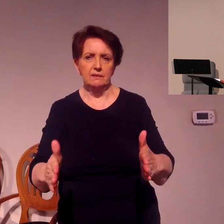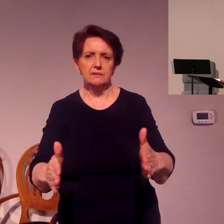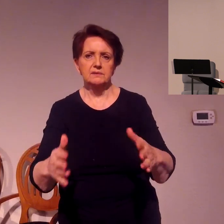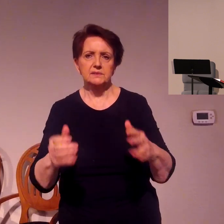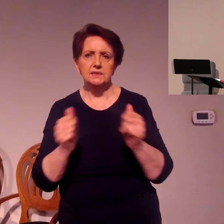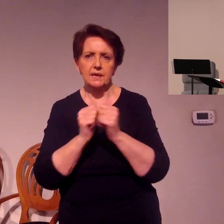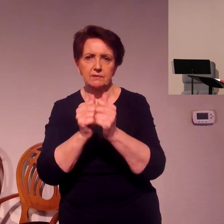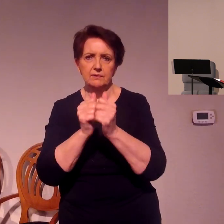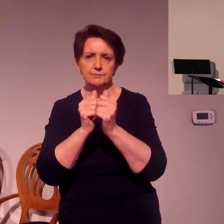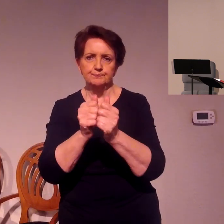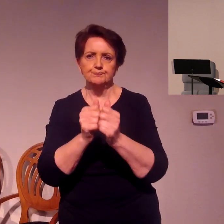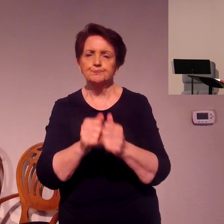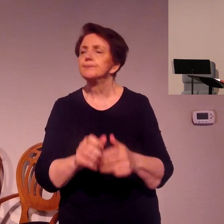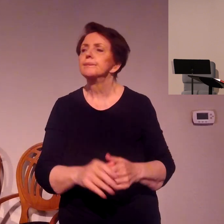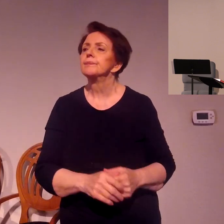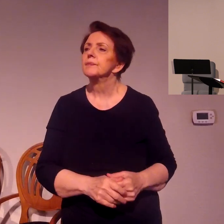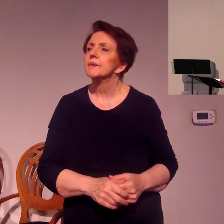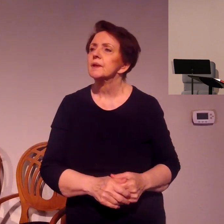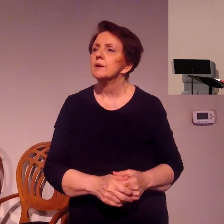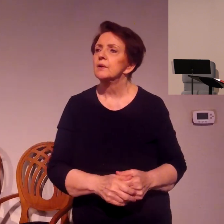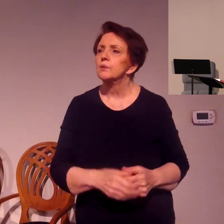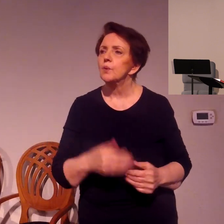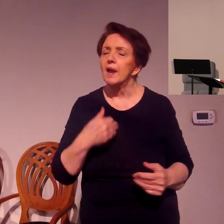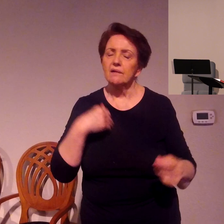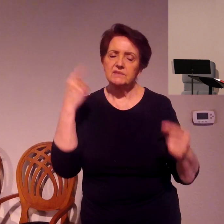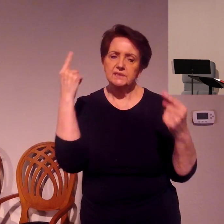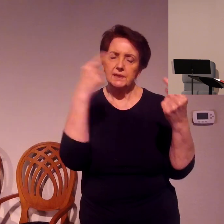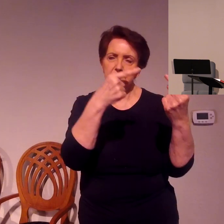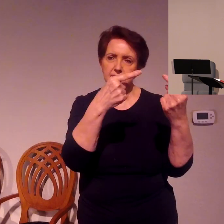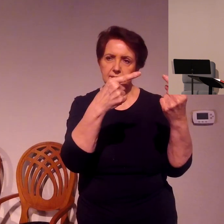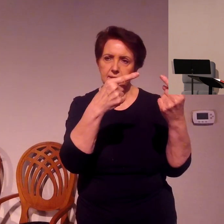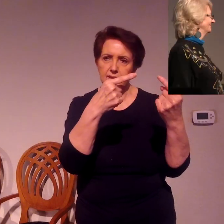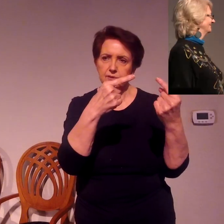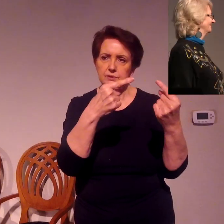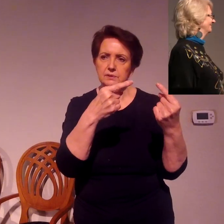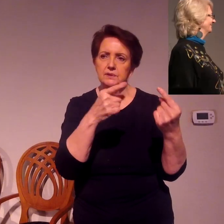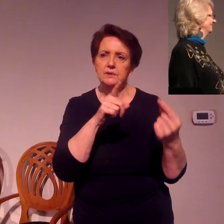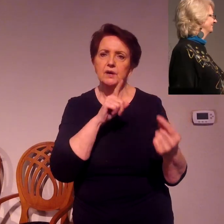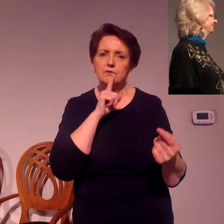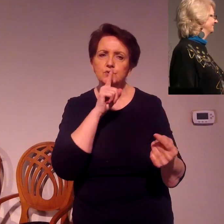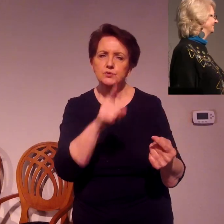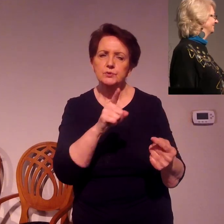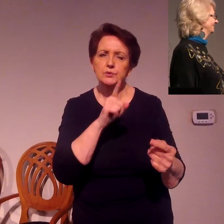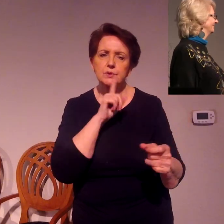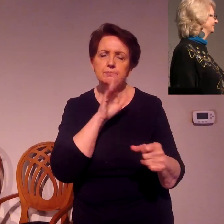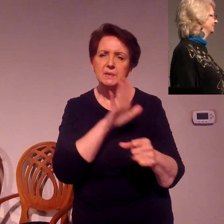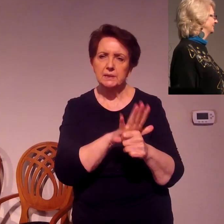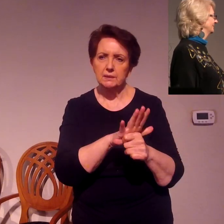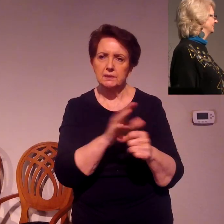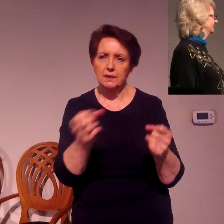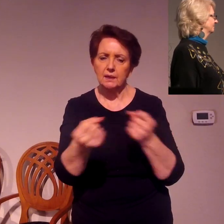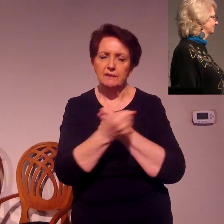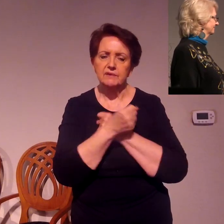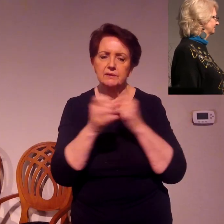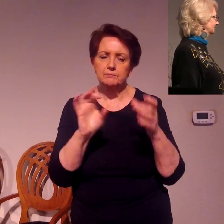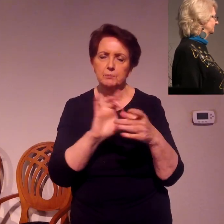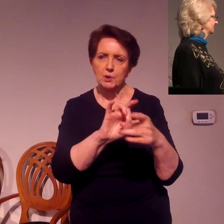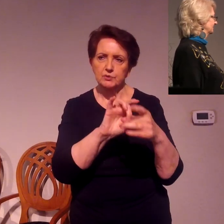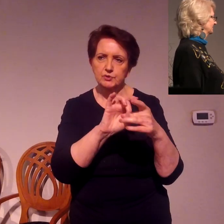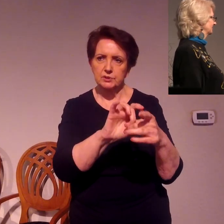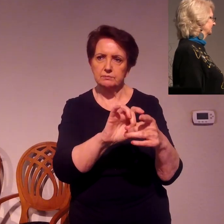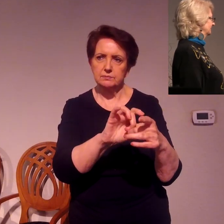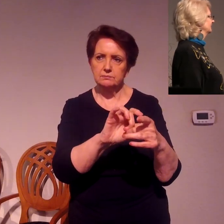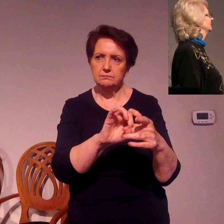together, and that we have the destination of true, committed, loving partnerships so